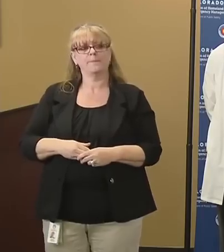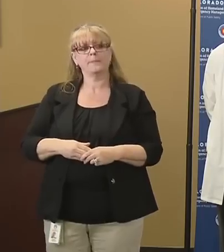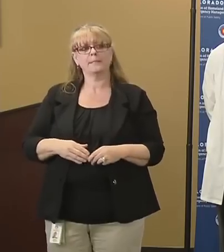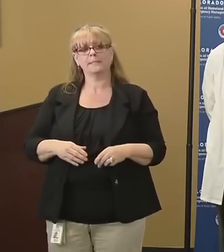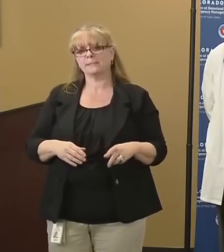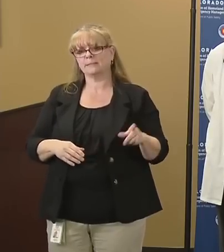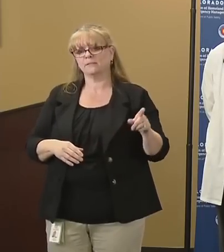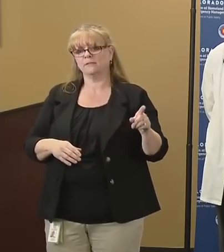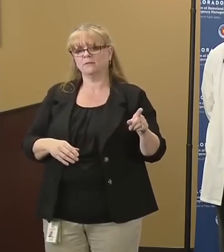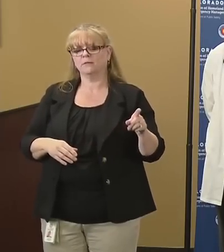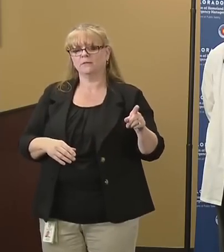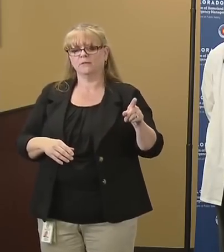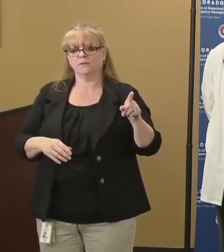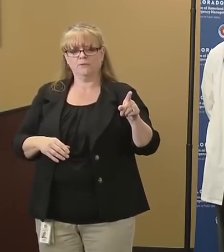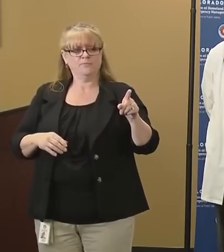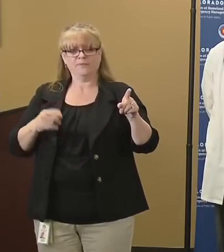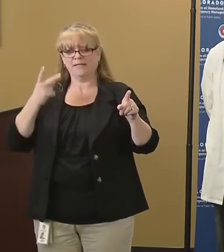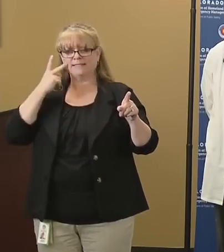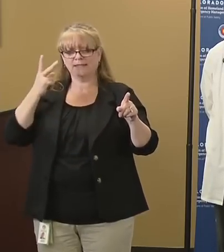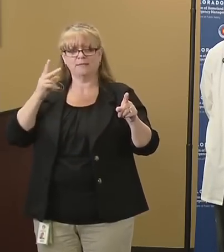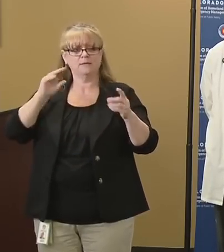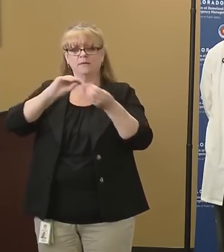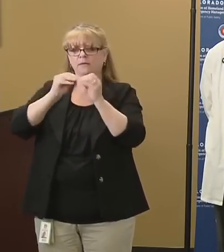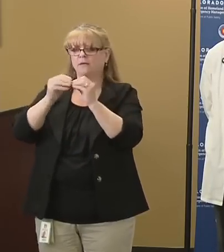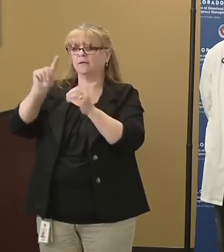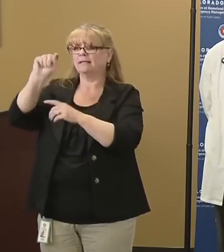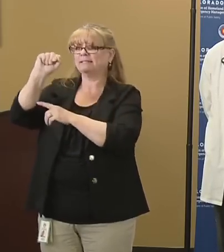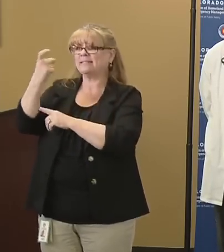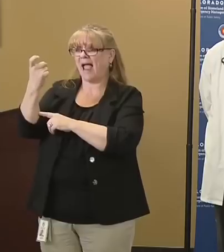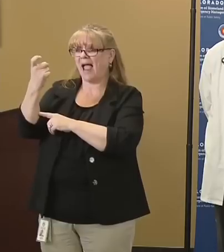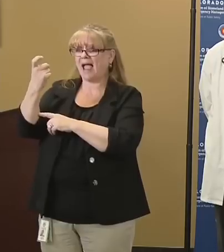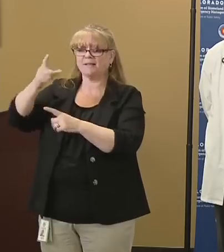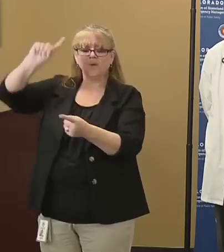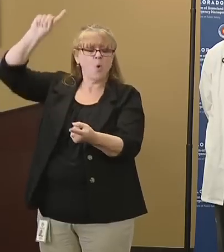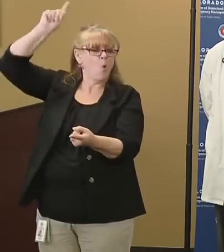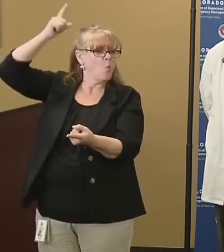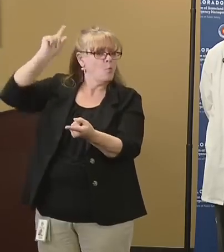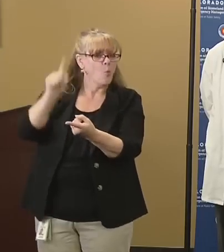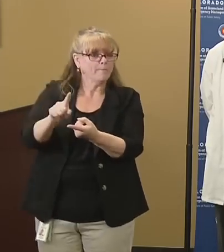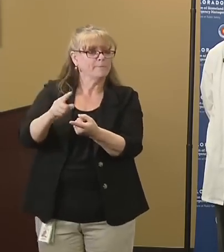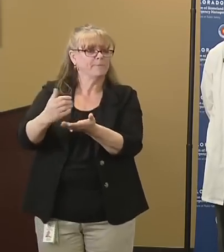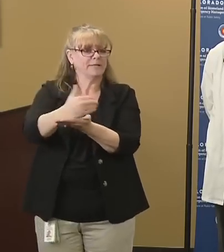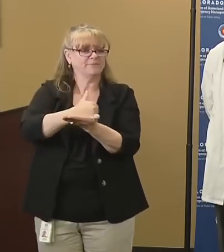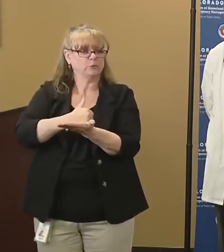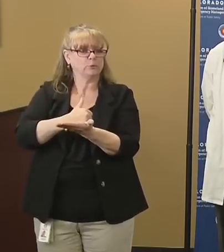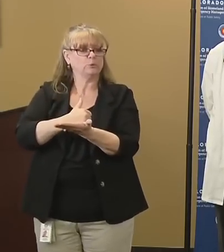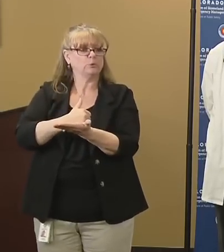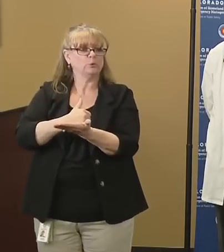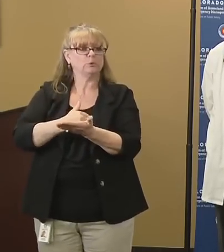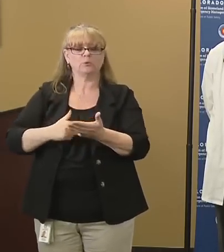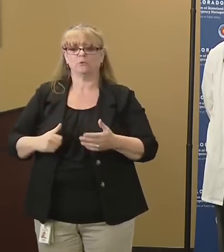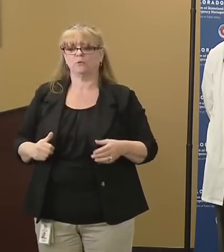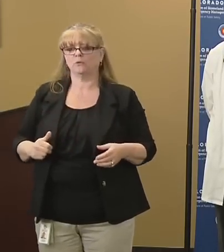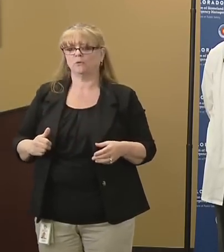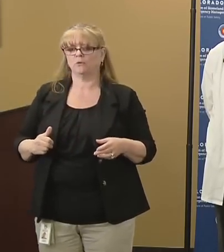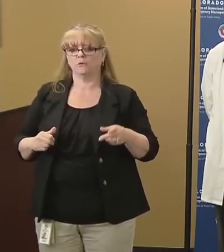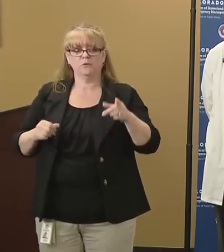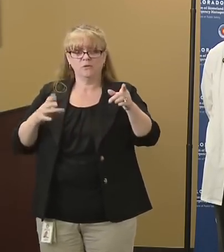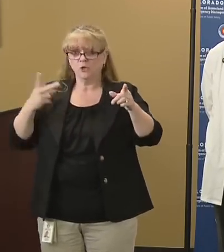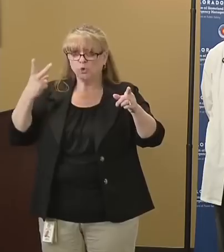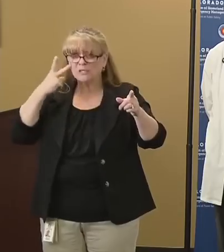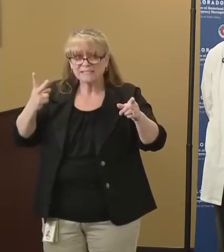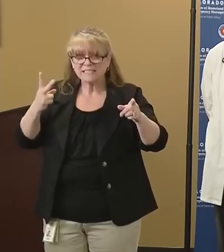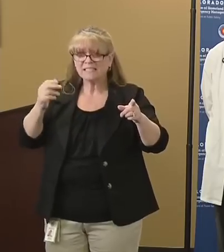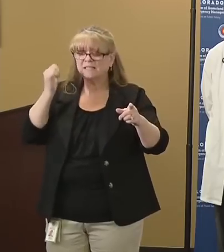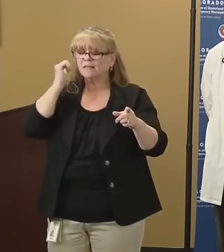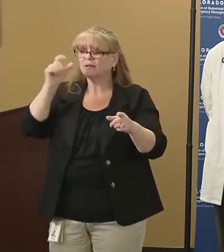of tax revenue for the state that's maybe you're aware of, maybe, I don't know, on a daily basis or a weekly basis. And